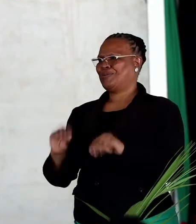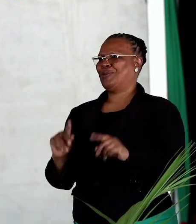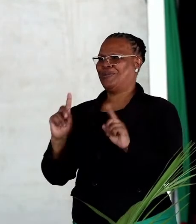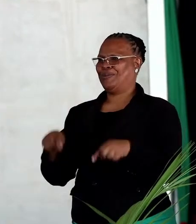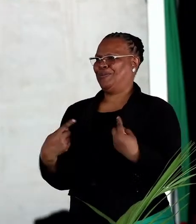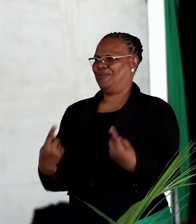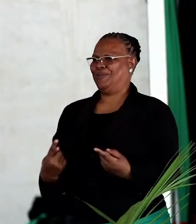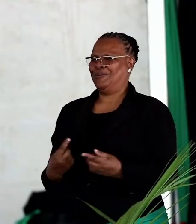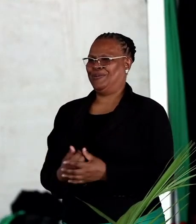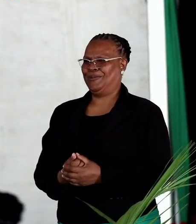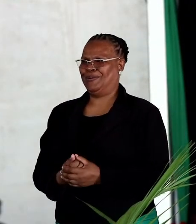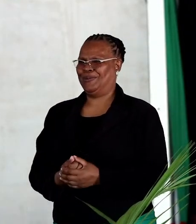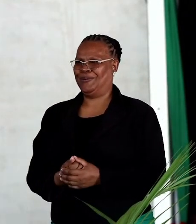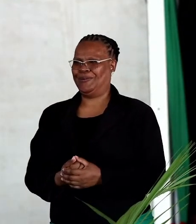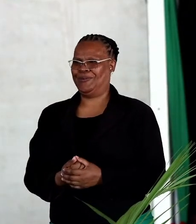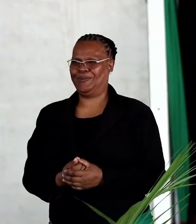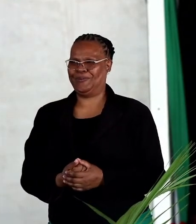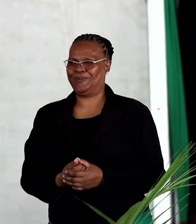Massacre Foundation.